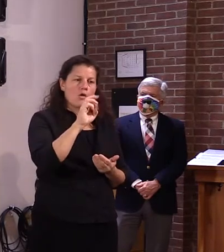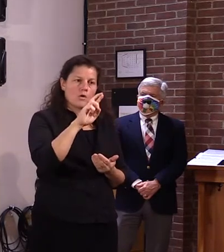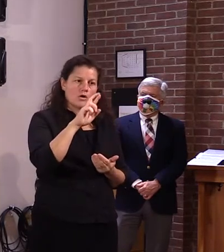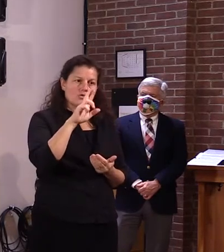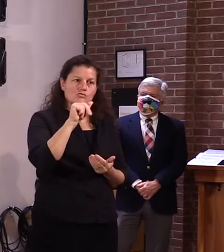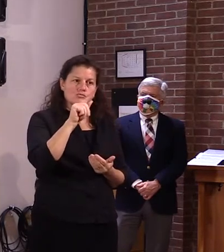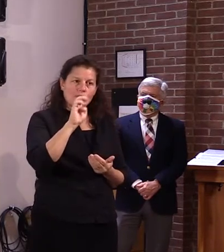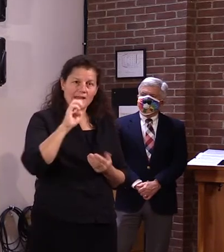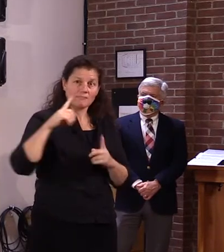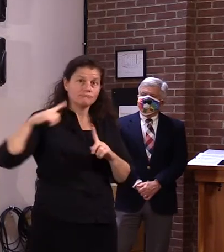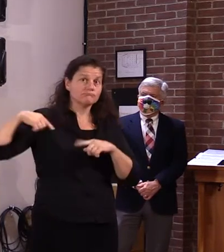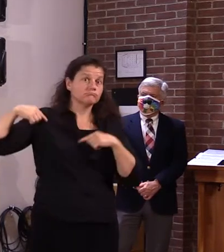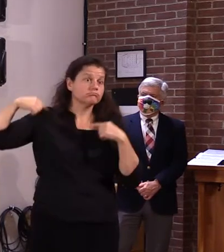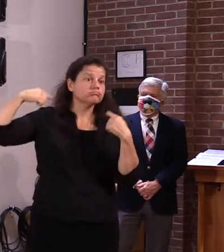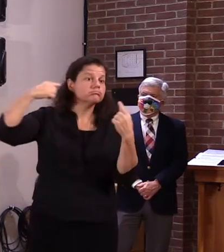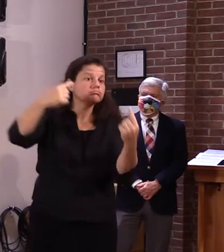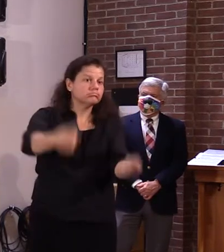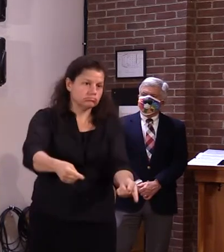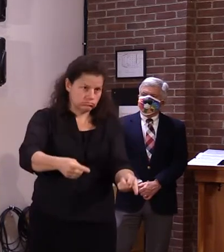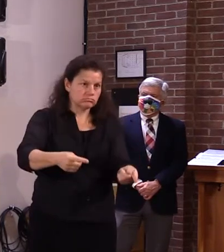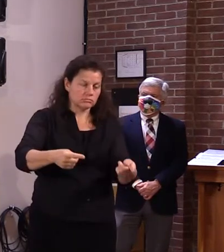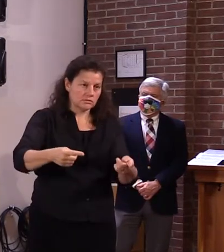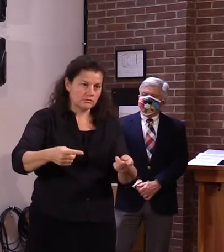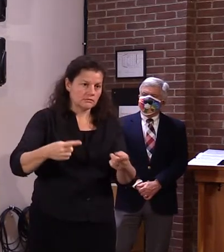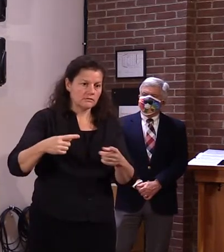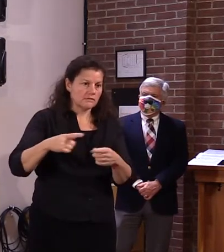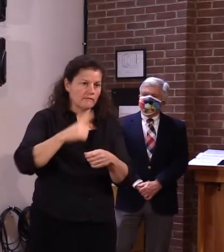of the pandemic as well.